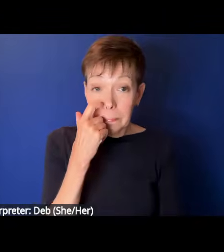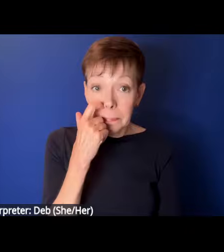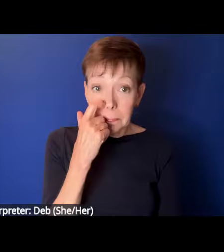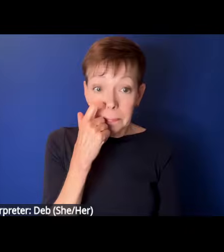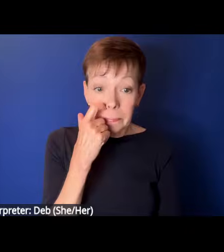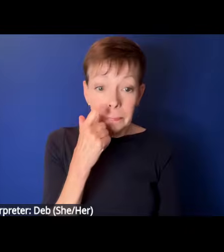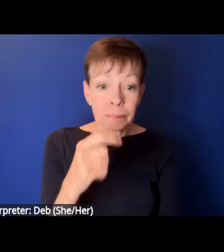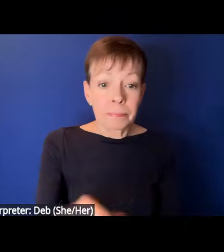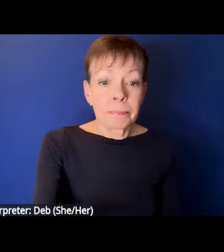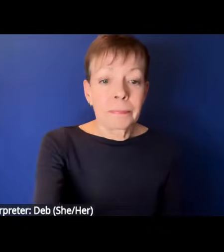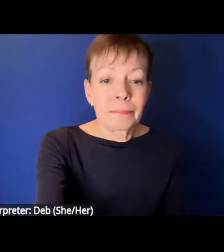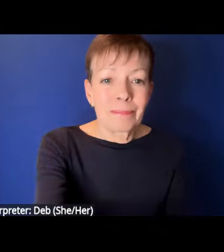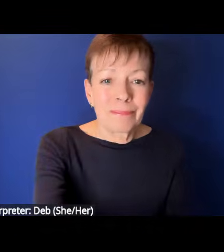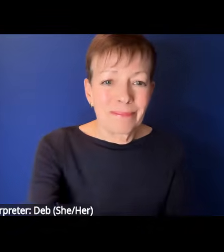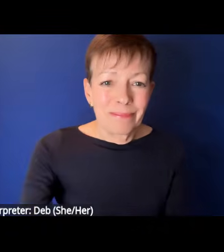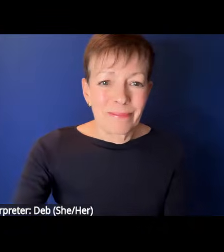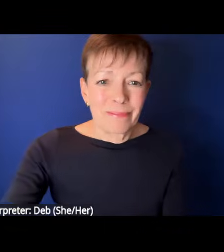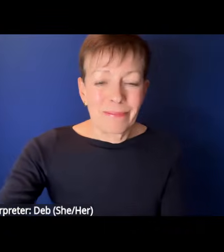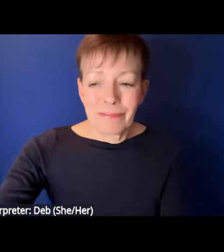All right.